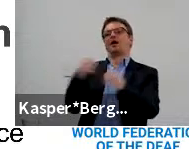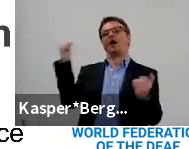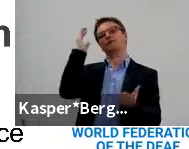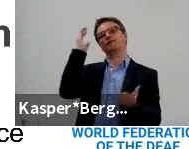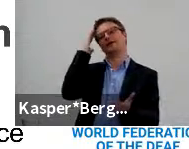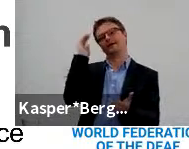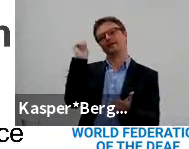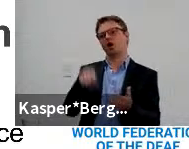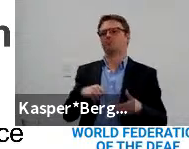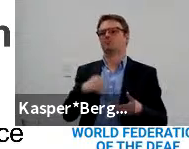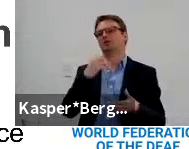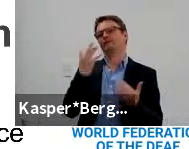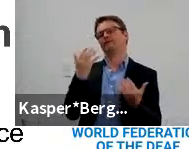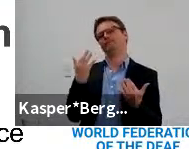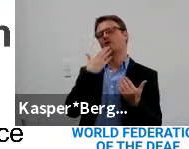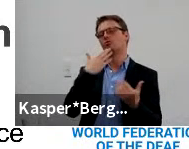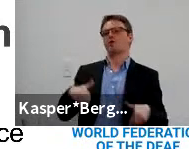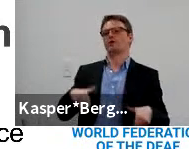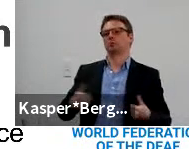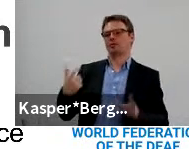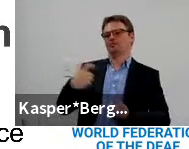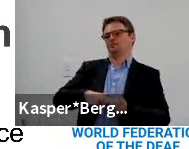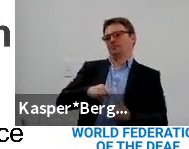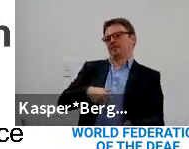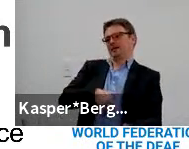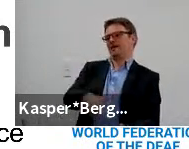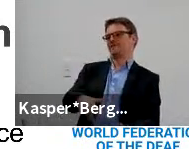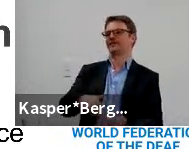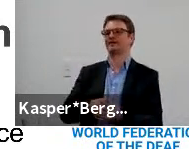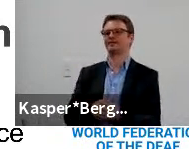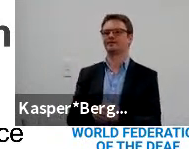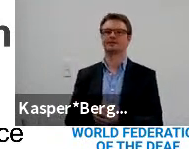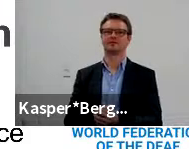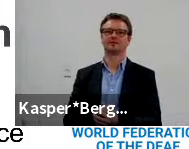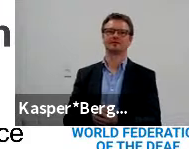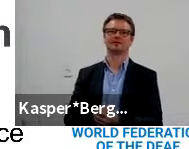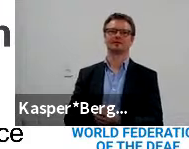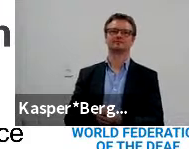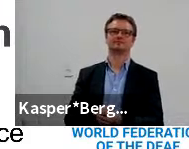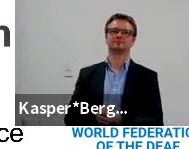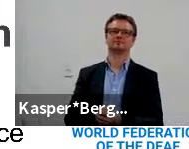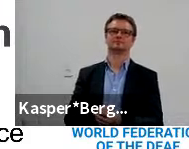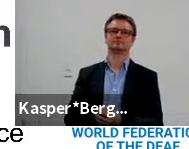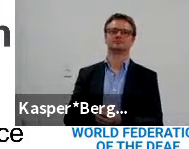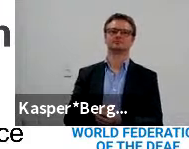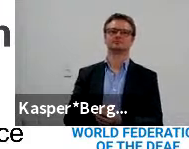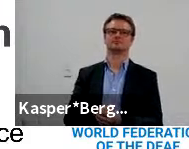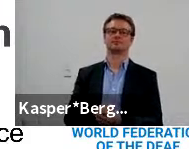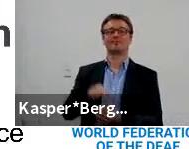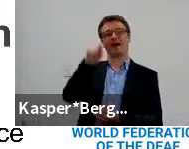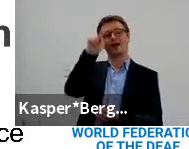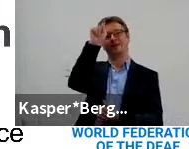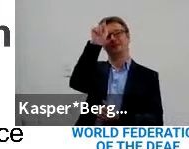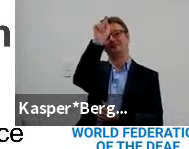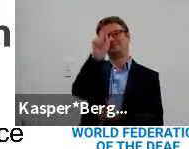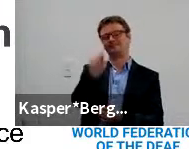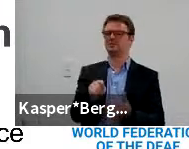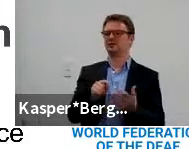which they don't know because the general knowledge regarding health during pregnancy is lacking.